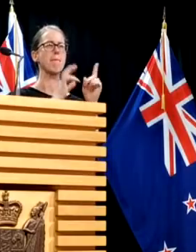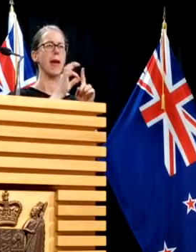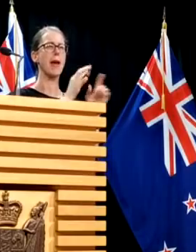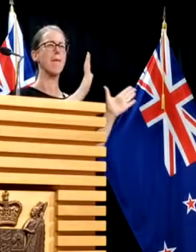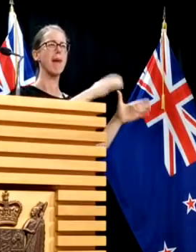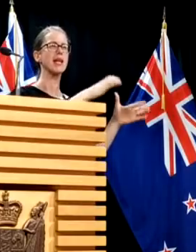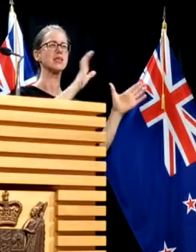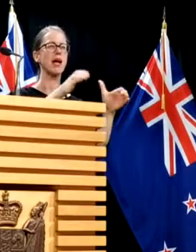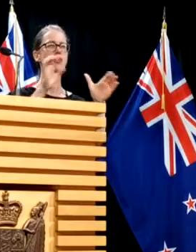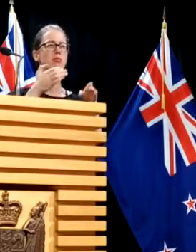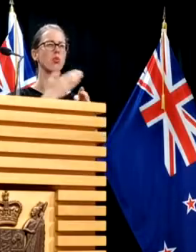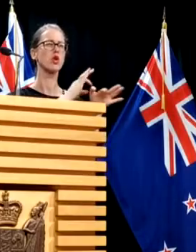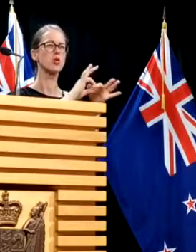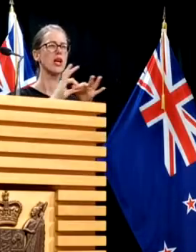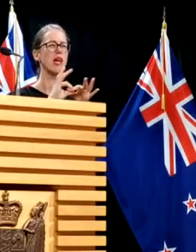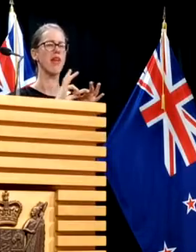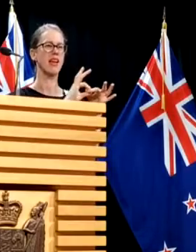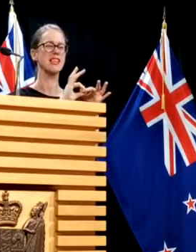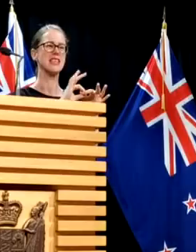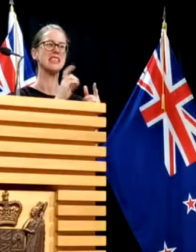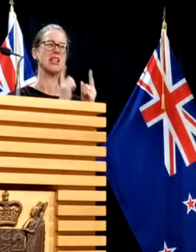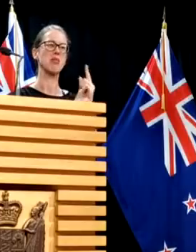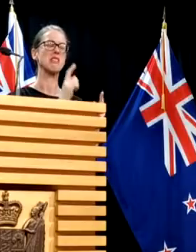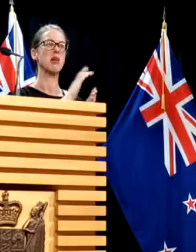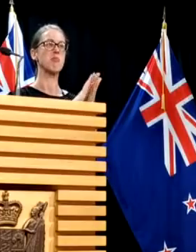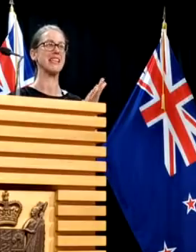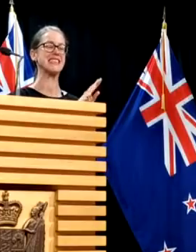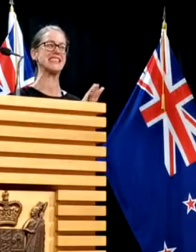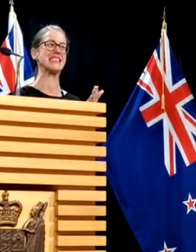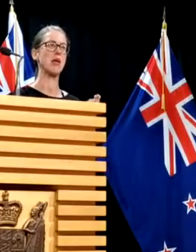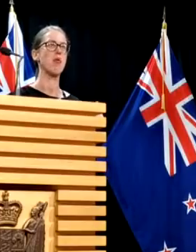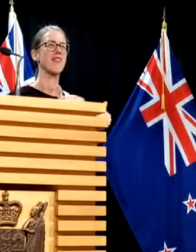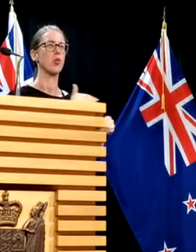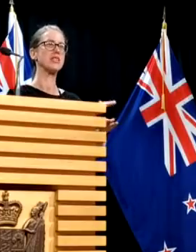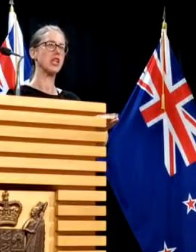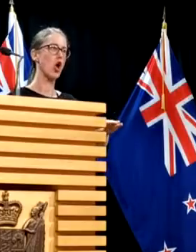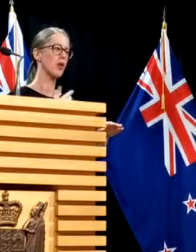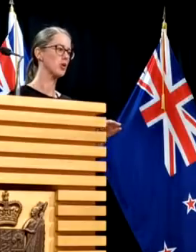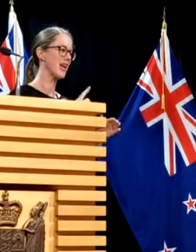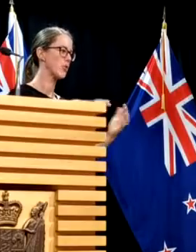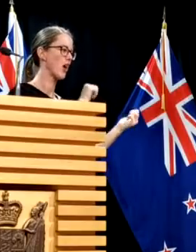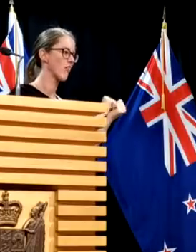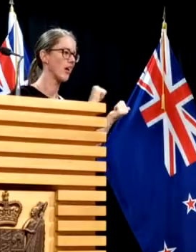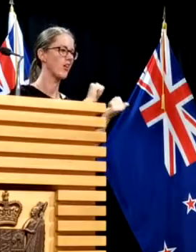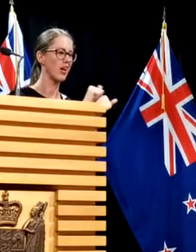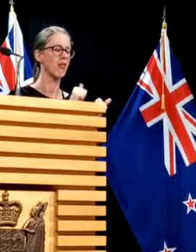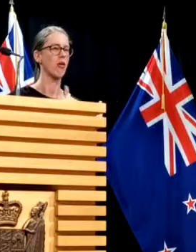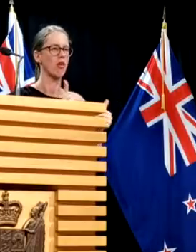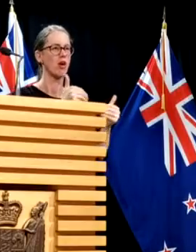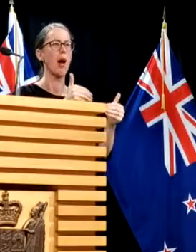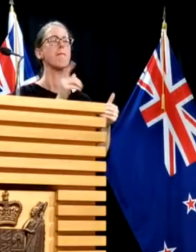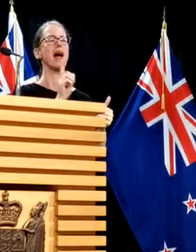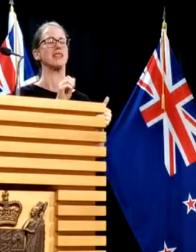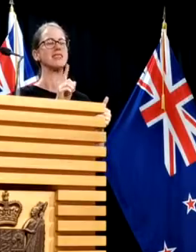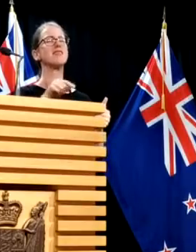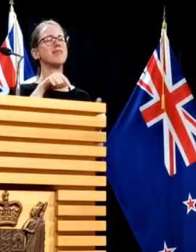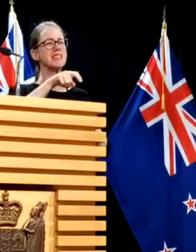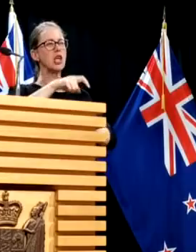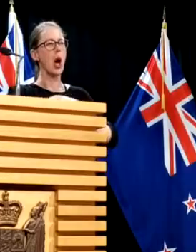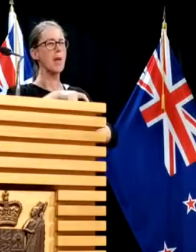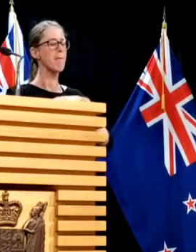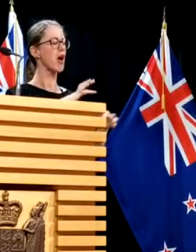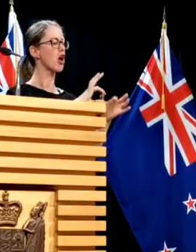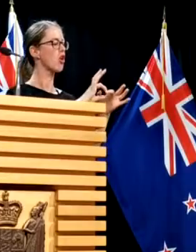complications. It can cause policy to be slowed. This arrangement, in particular, allows us to have both the